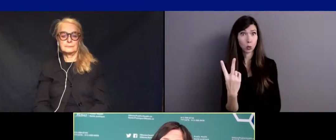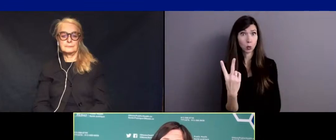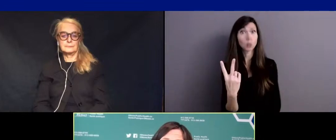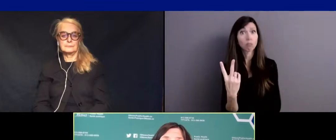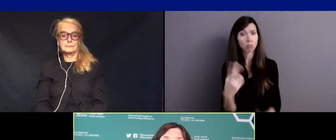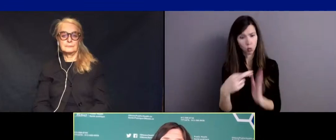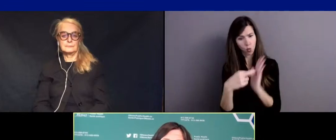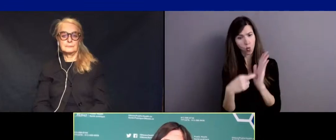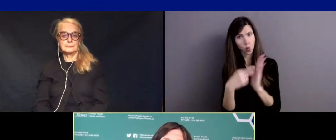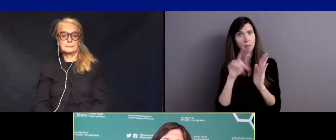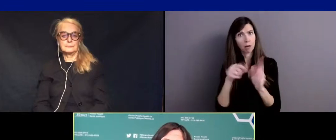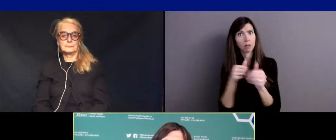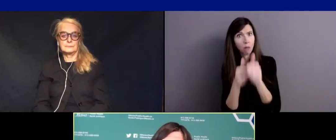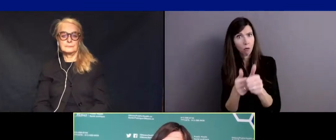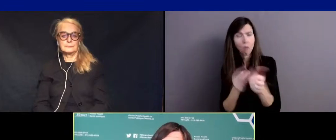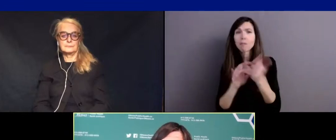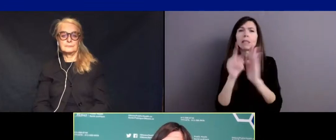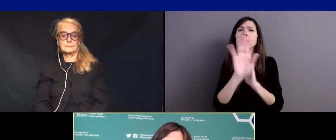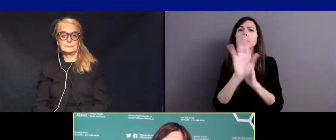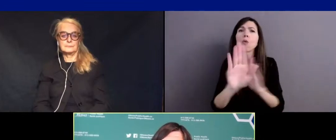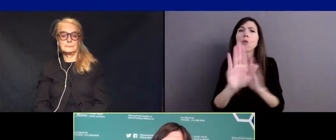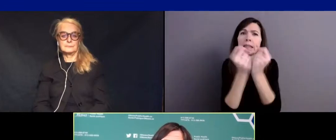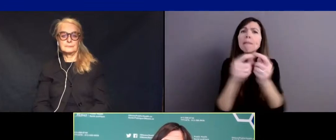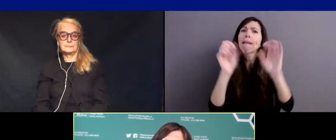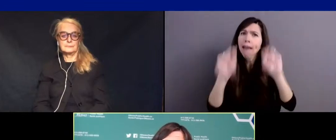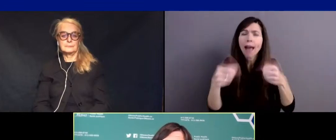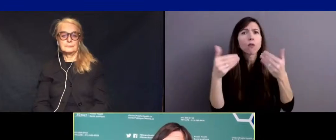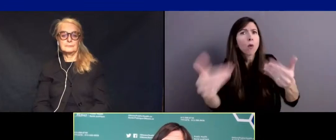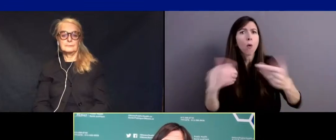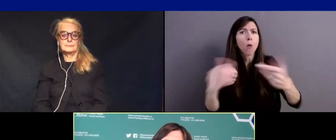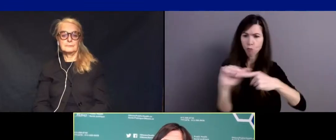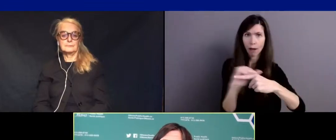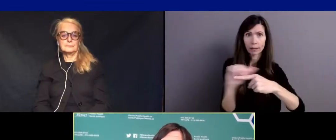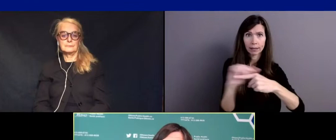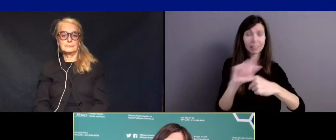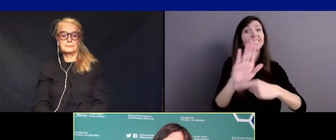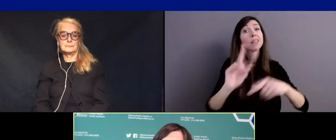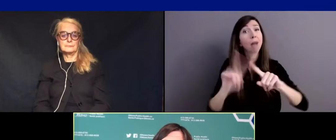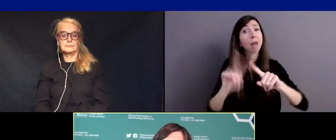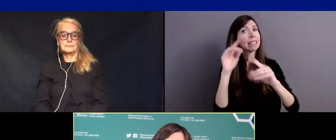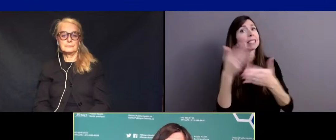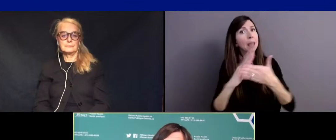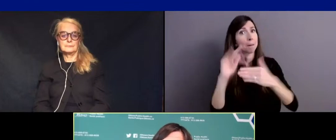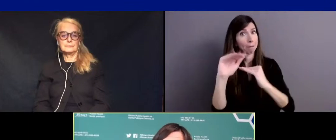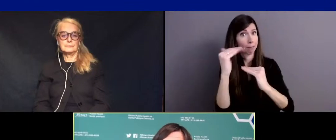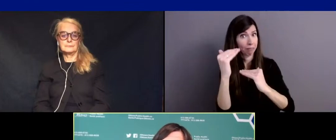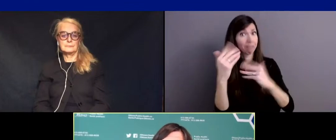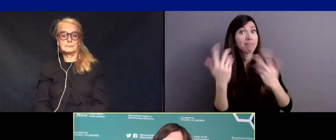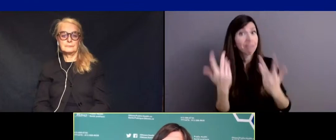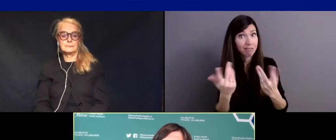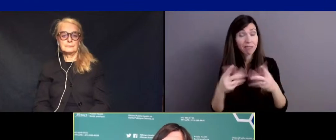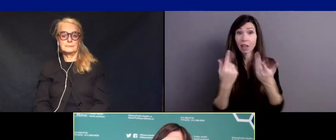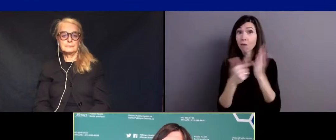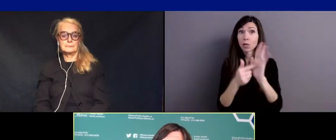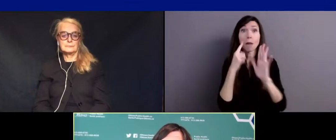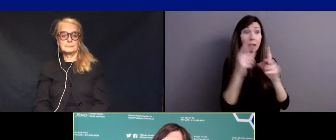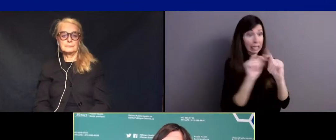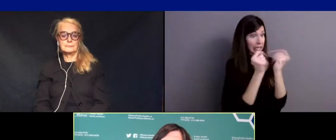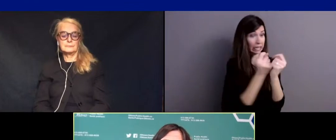to practice, but with some restrictions. For example, games and scrimmages are not